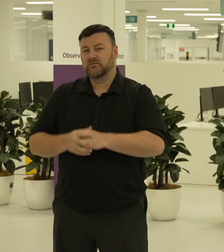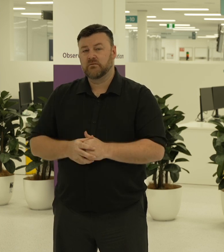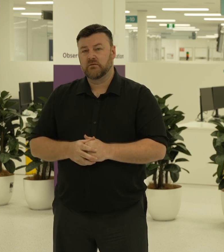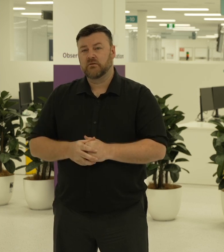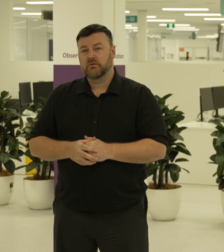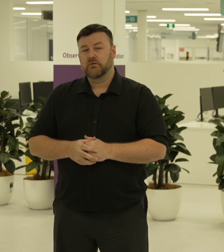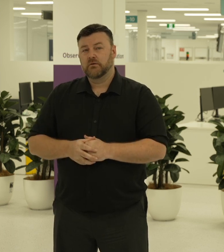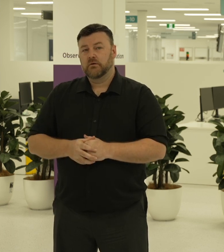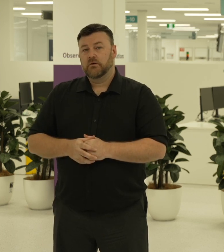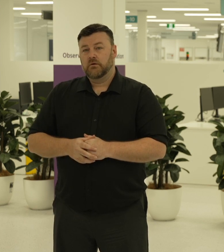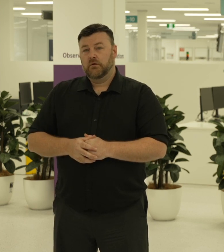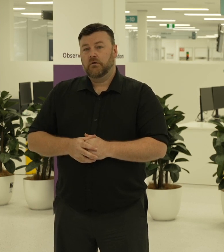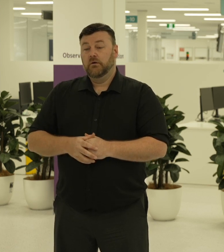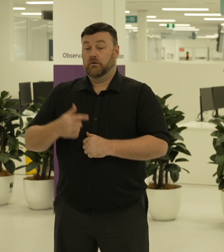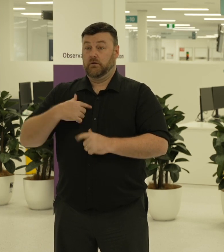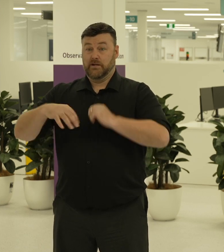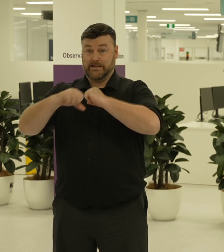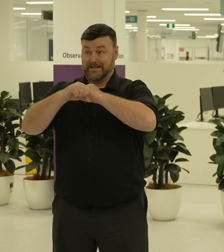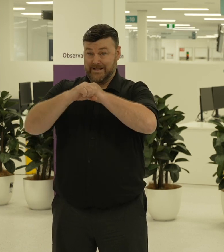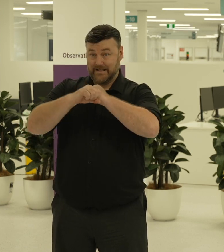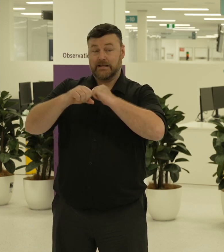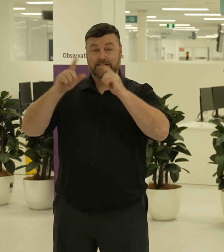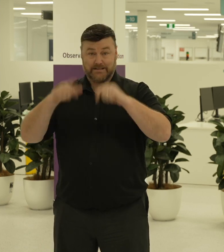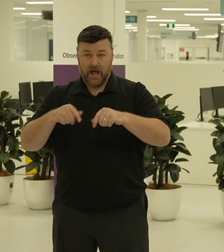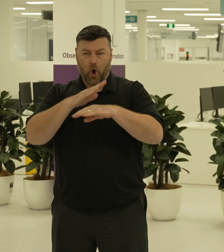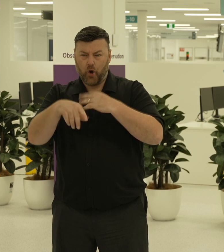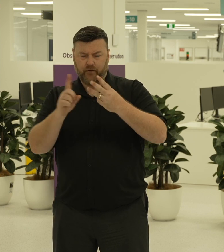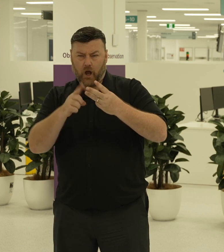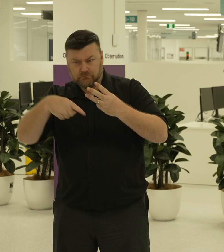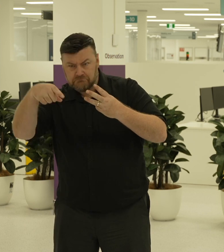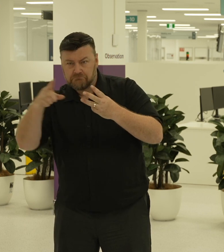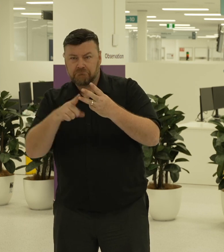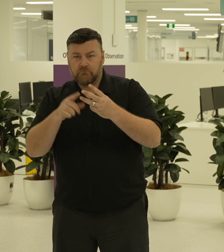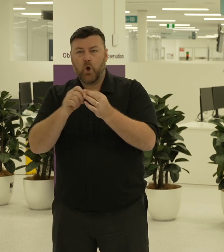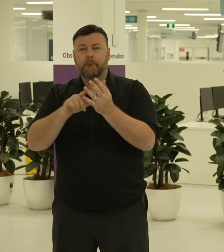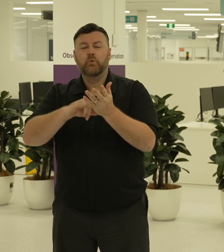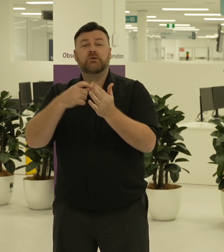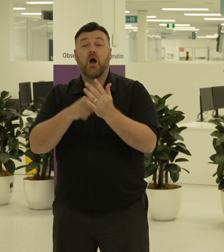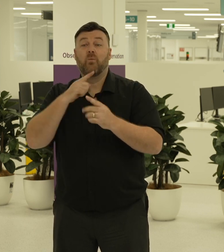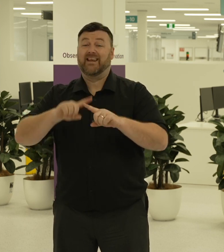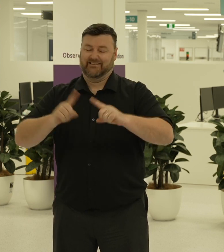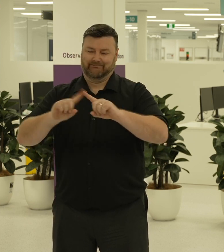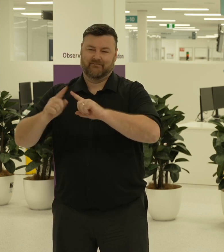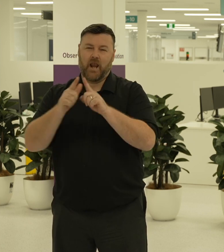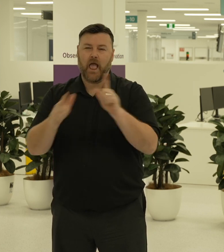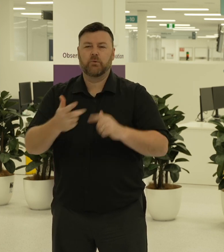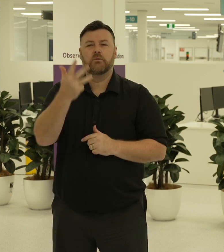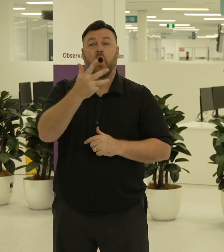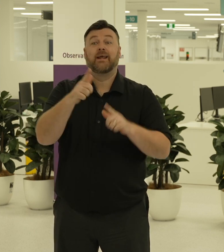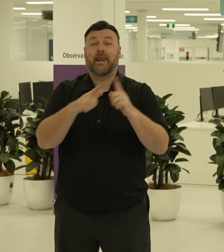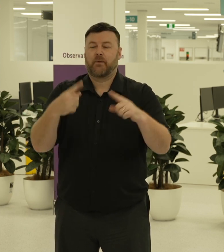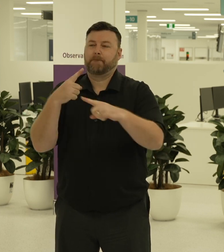campaign will be in 19 different languages, and there will be a specific campaign for Indigenous communities.